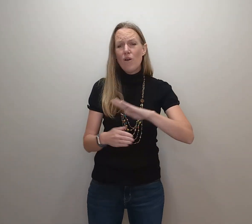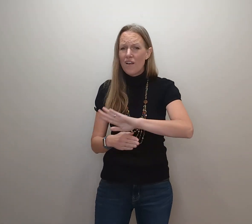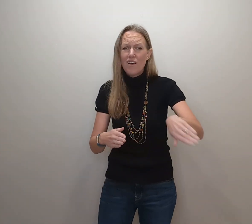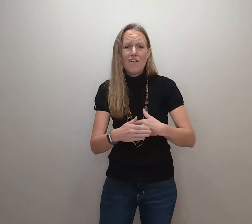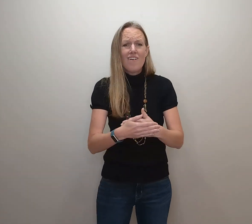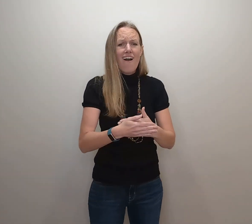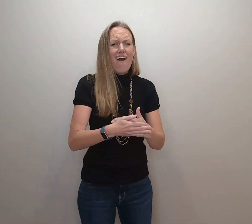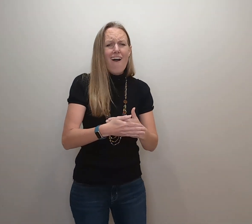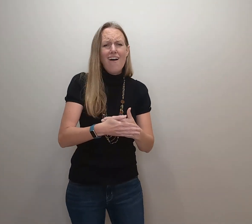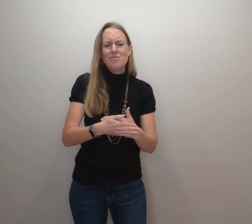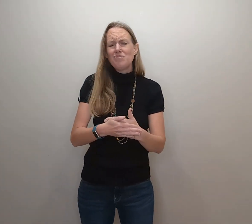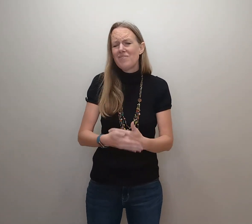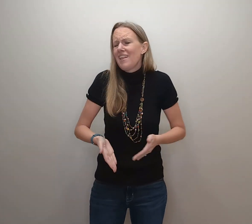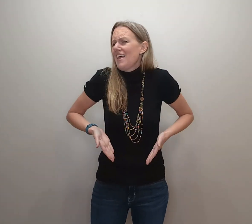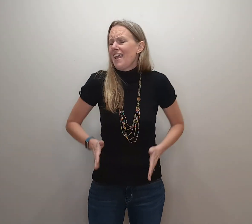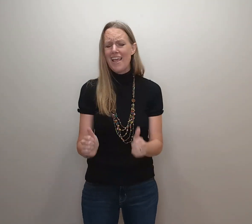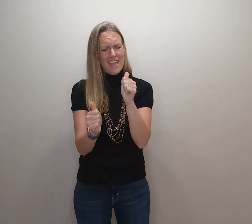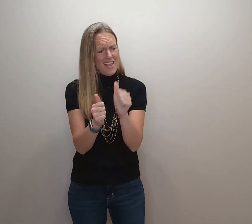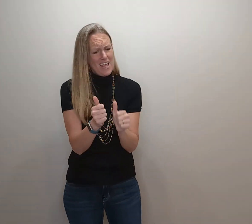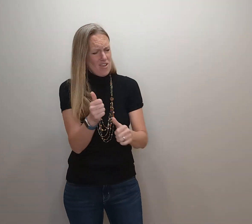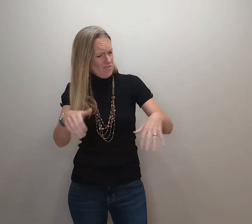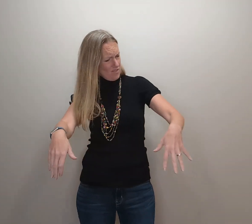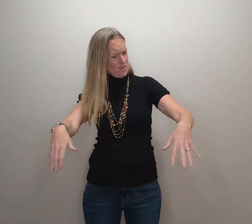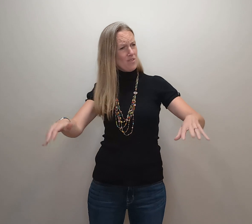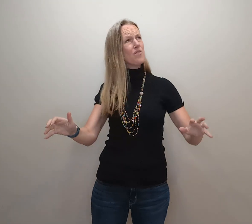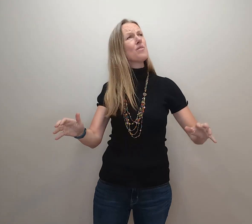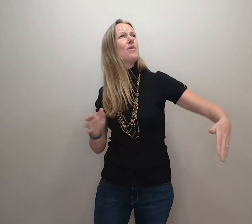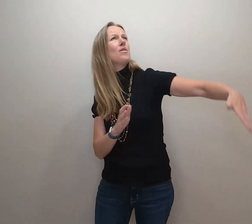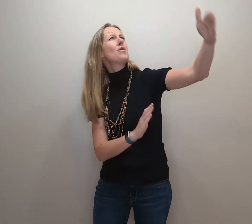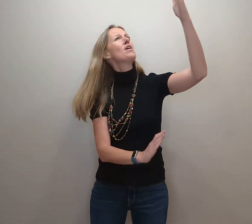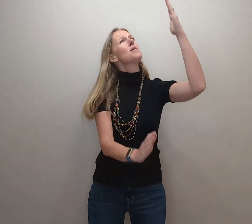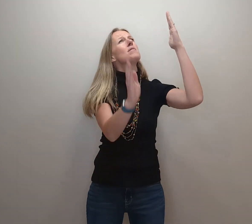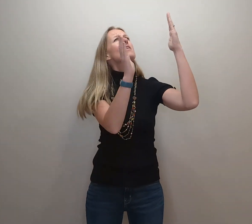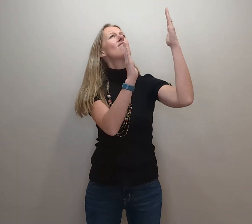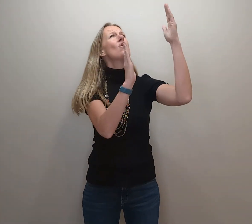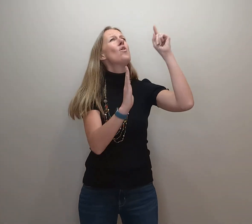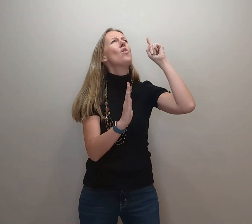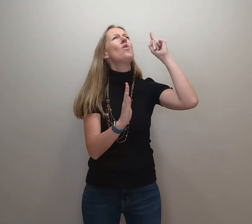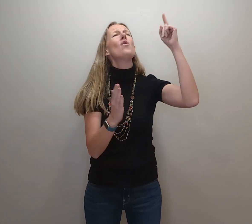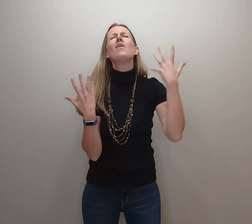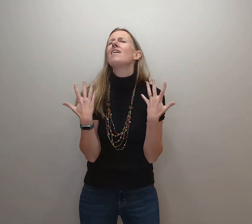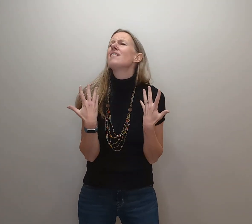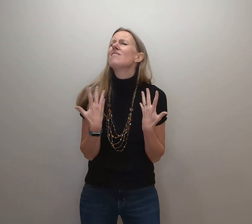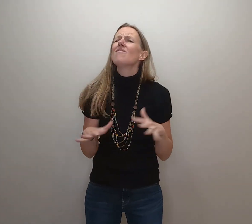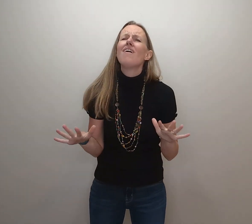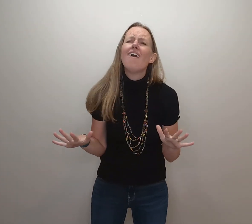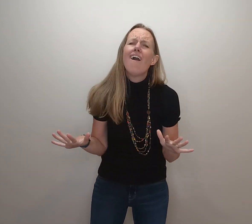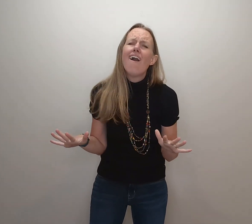Lord of all, let every throne before Him